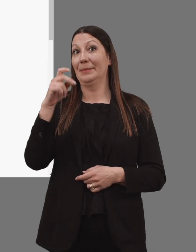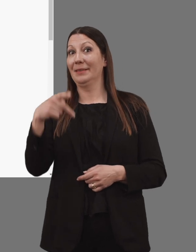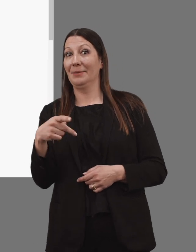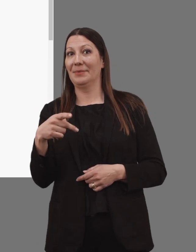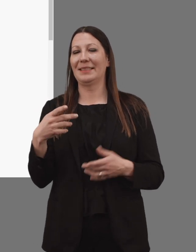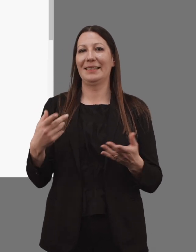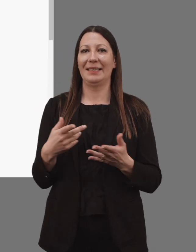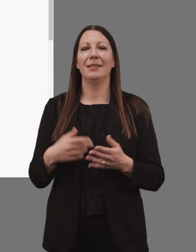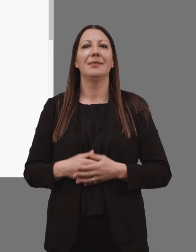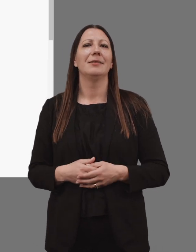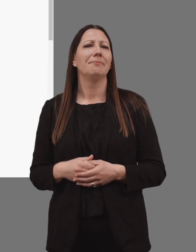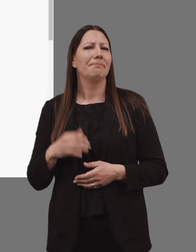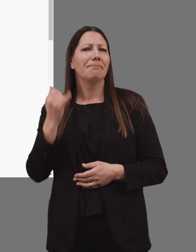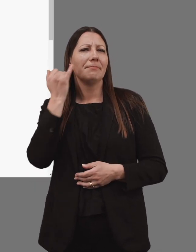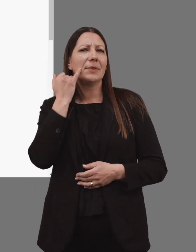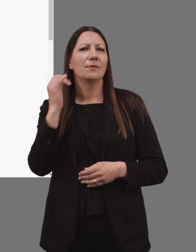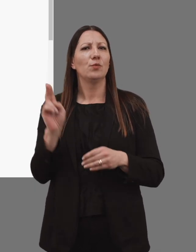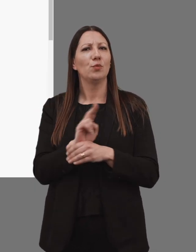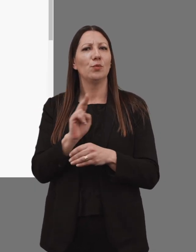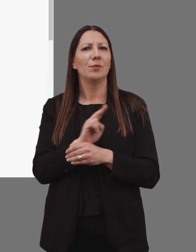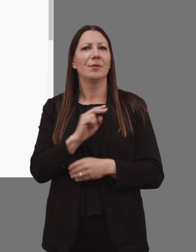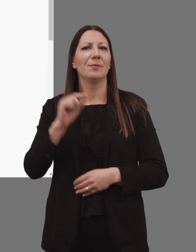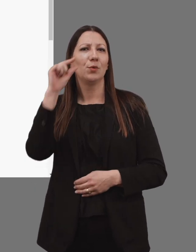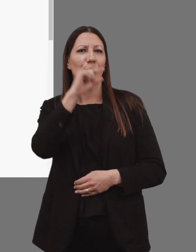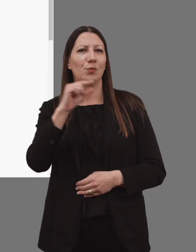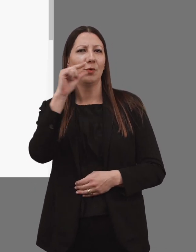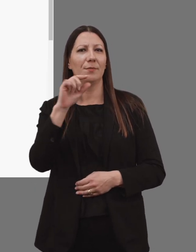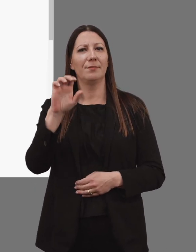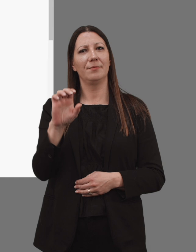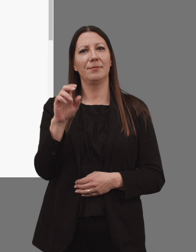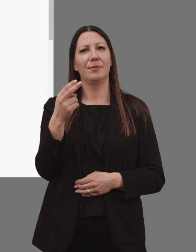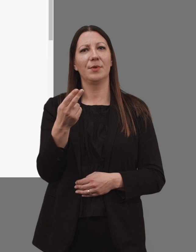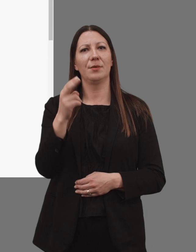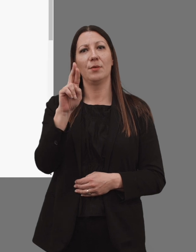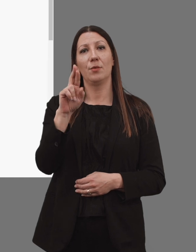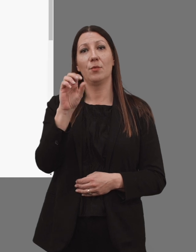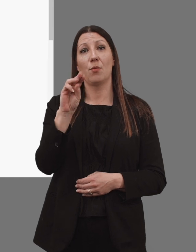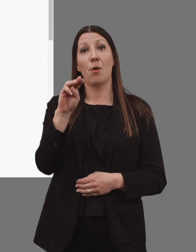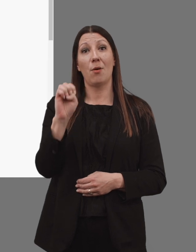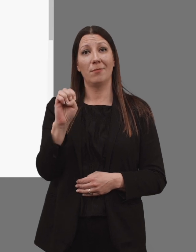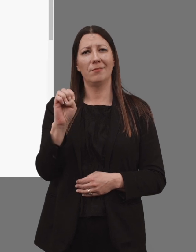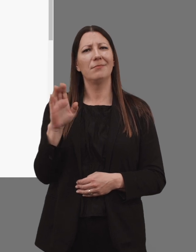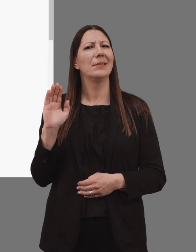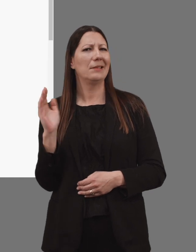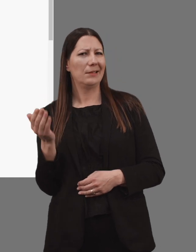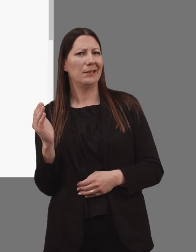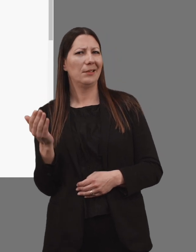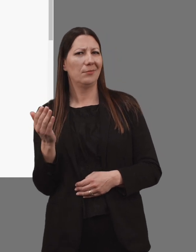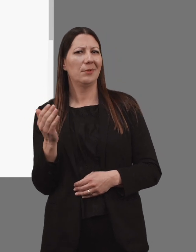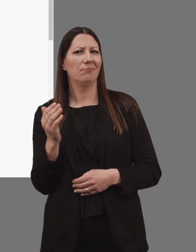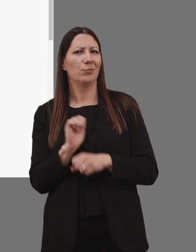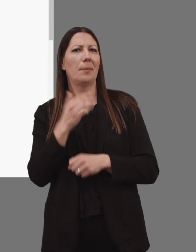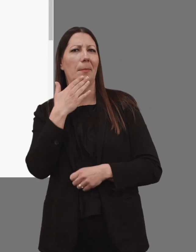you use the Google Chrome browser, it definitely seems to work a little bit better than some other